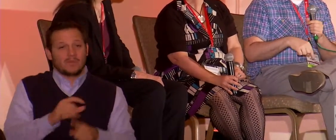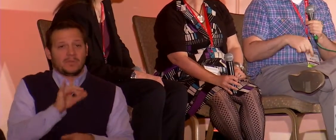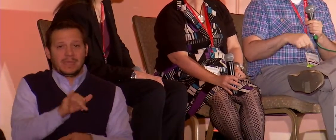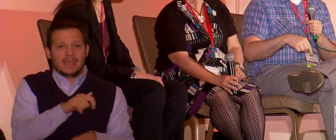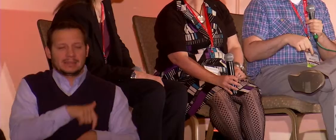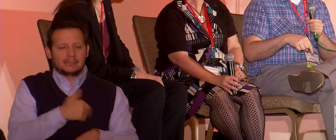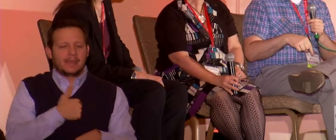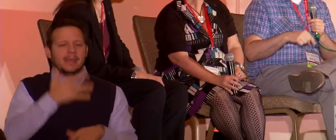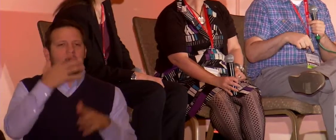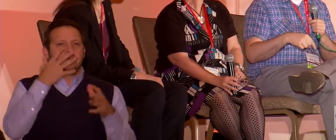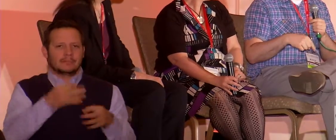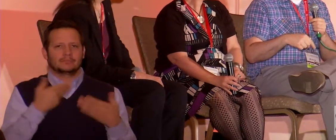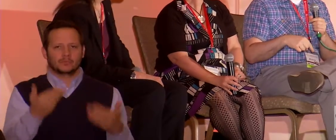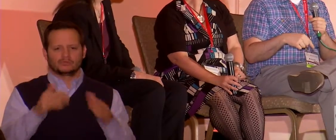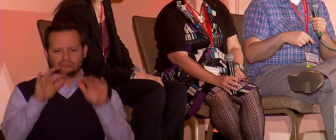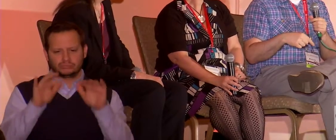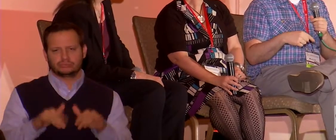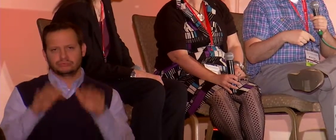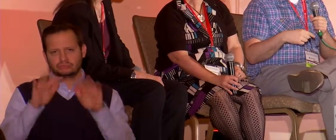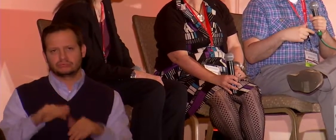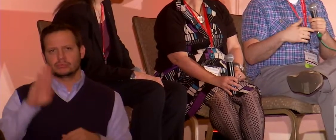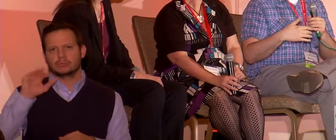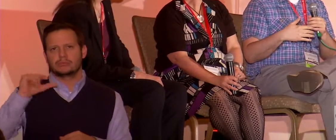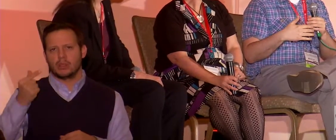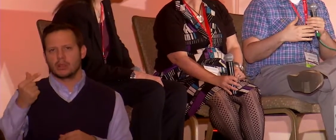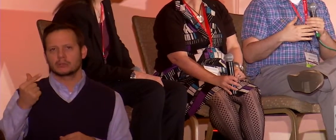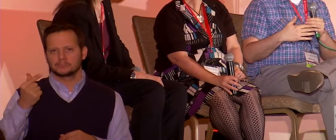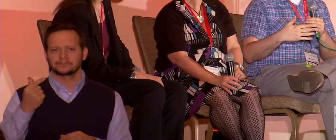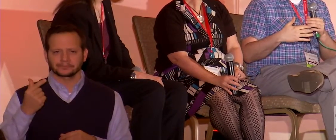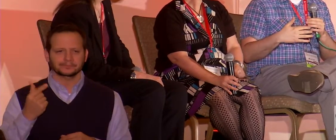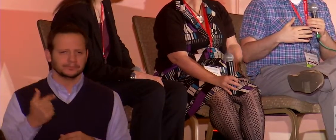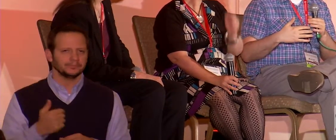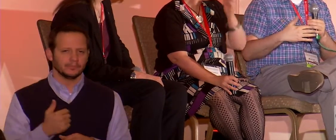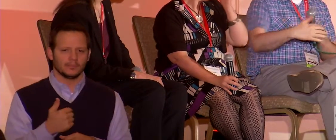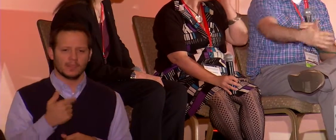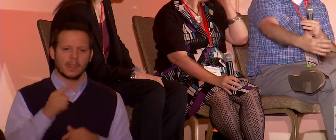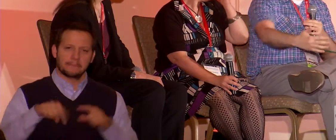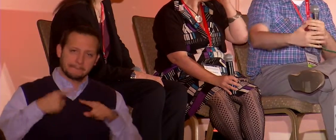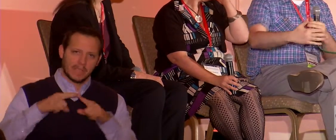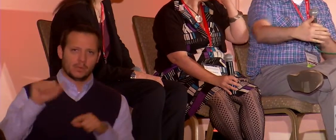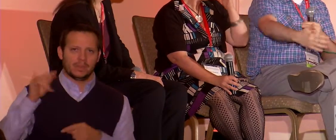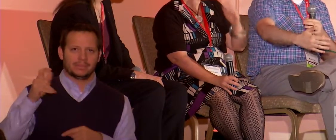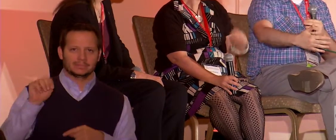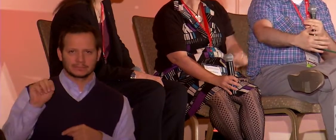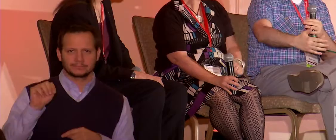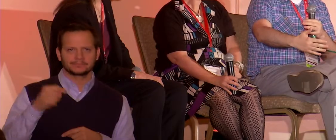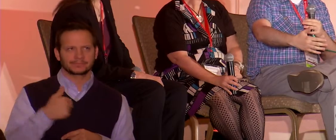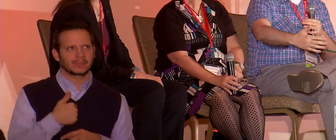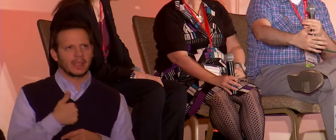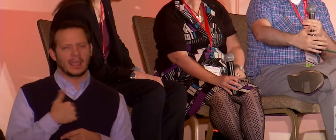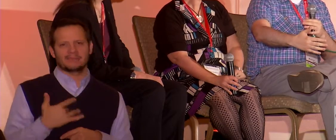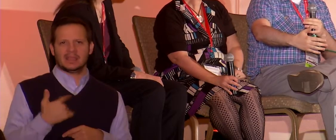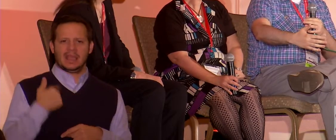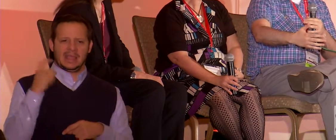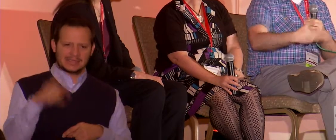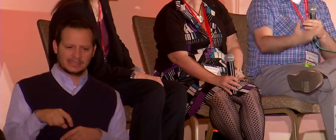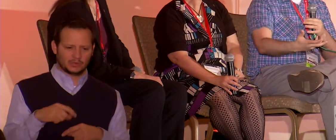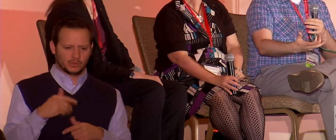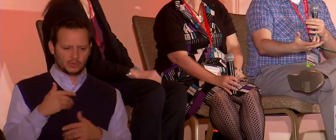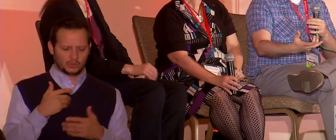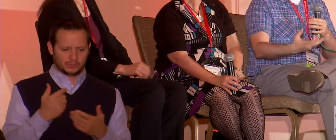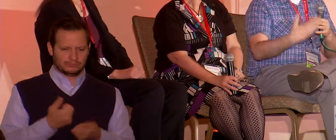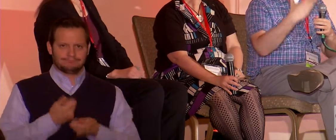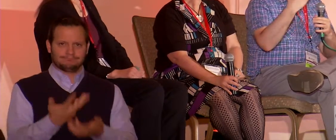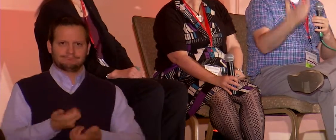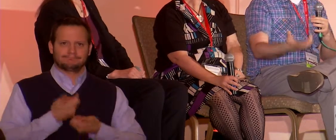I actually started blogging to write about atheism, because what I found was I needed a place where I could process in sort of a longer form what that